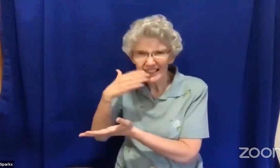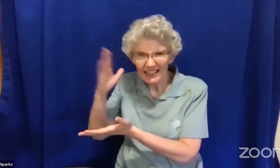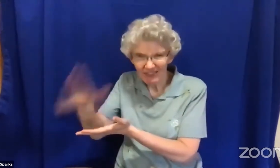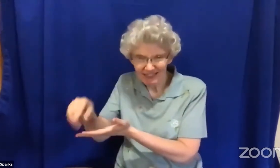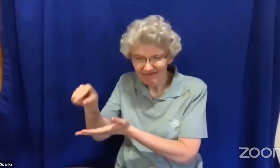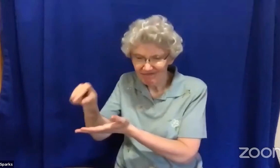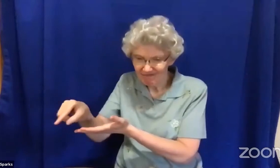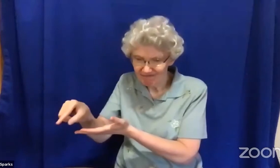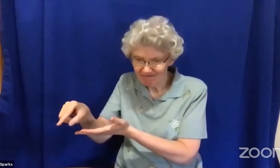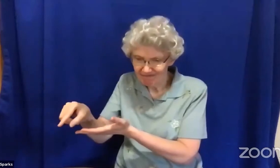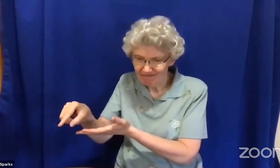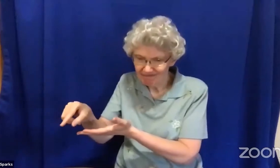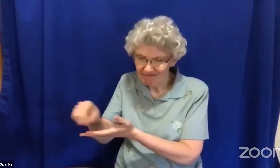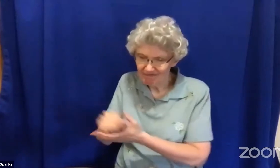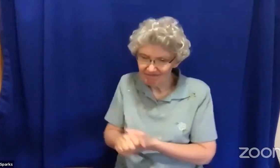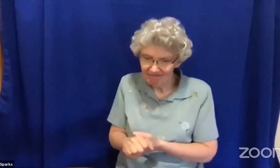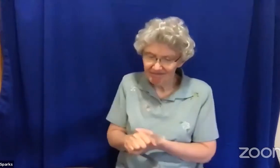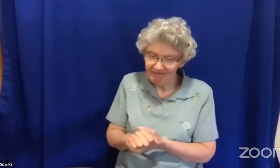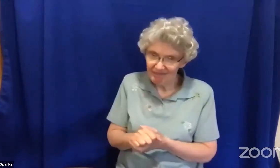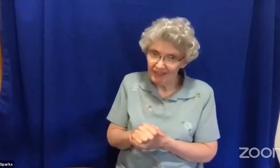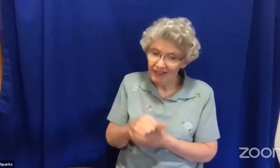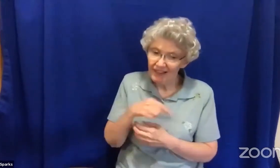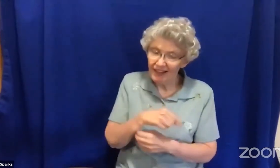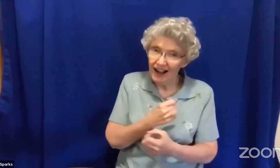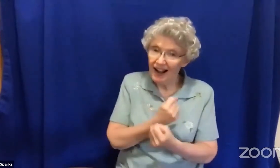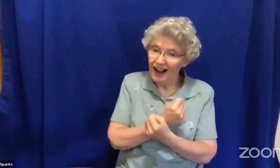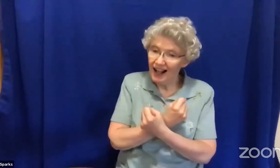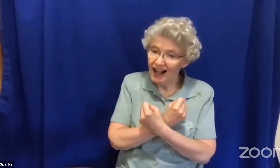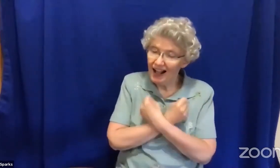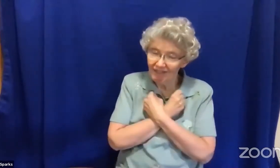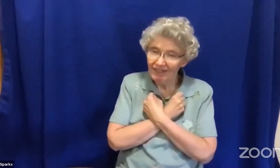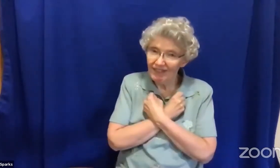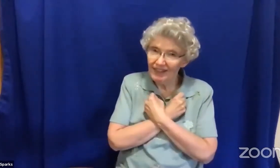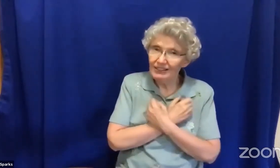Love rejoices in the truth, but not in evil.